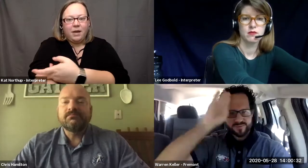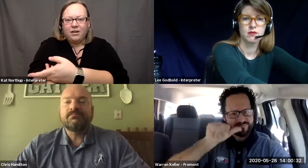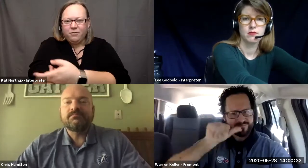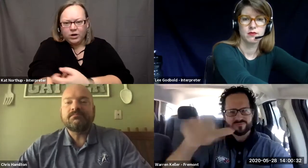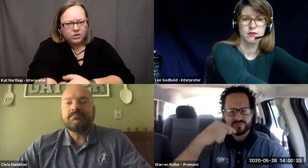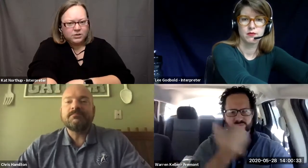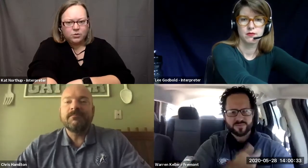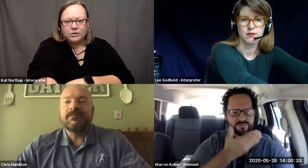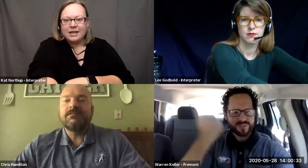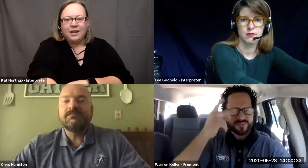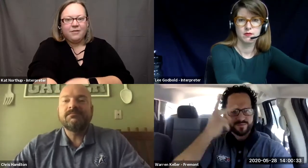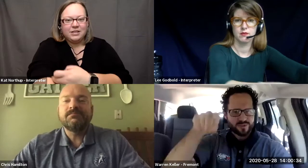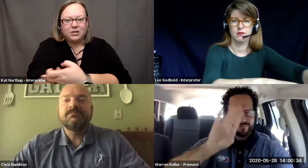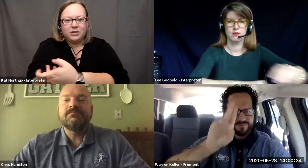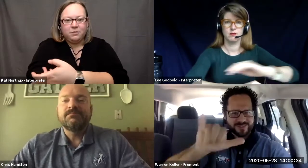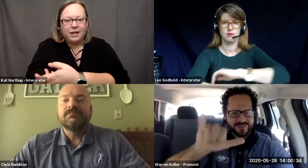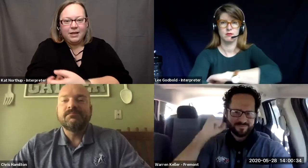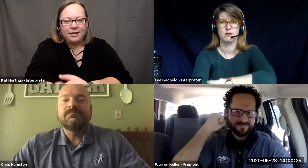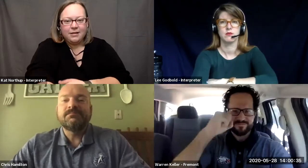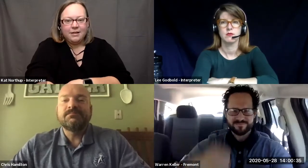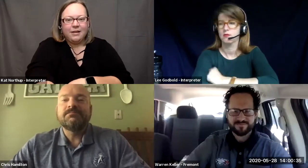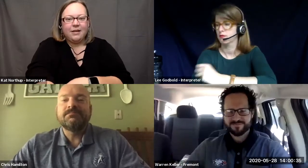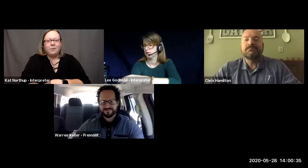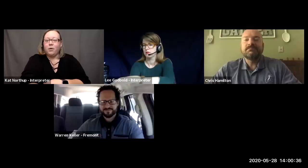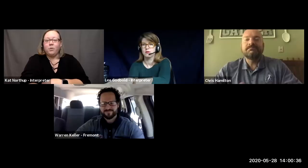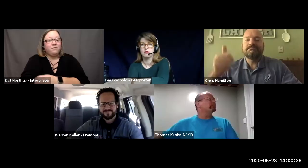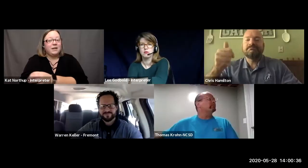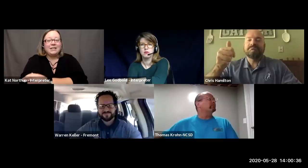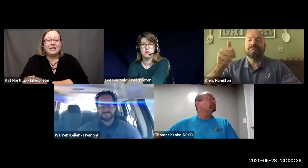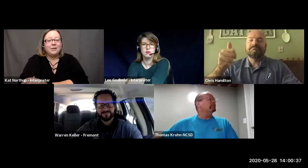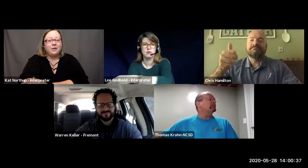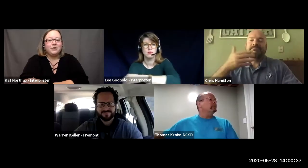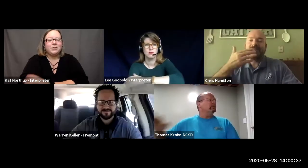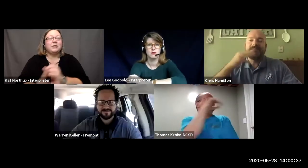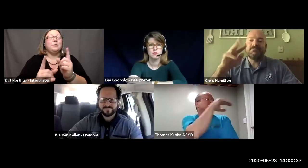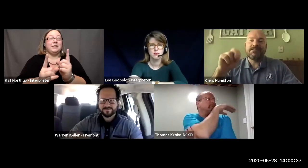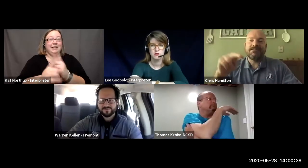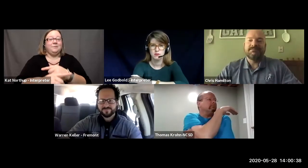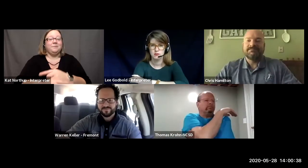of 400 schools that have continued to play, but we've maintained keeping our students busy.